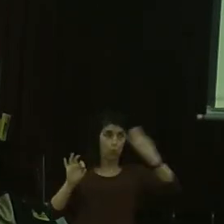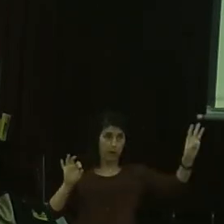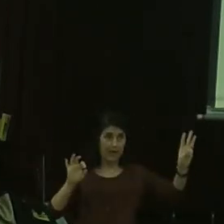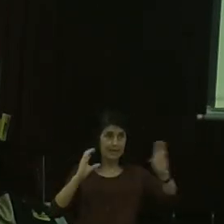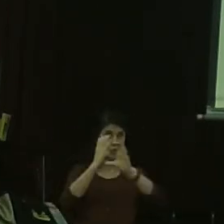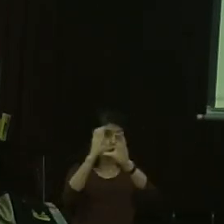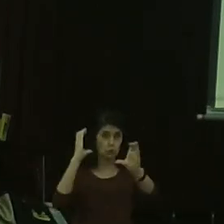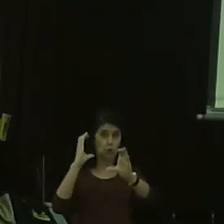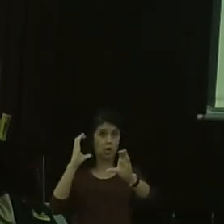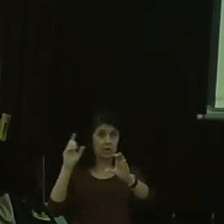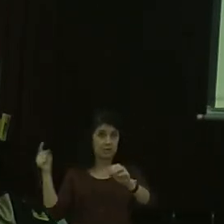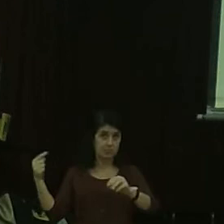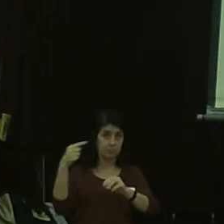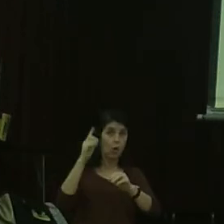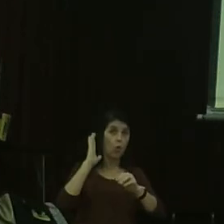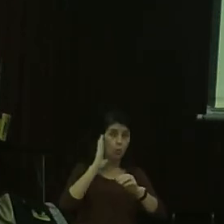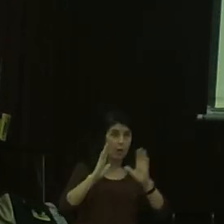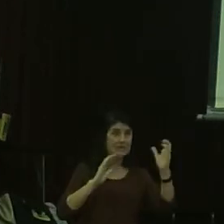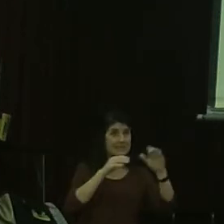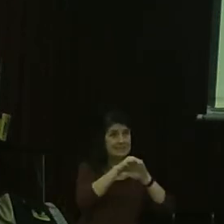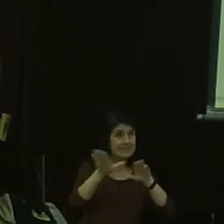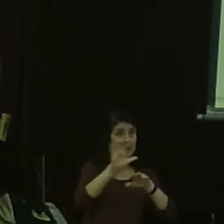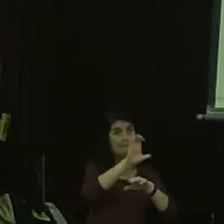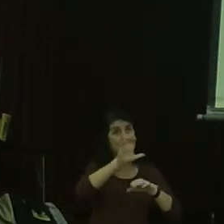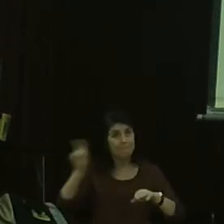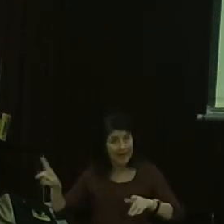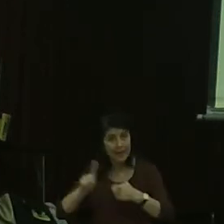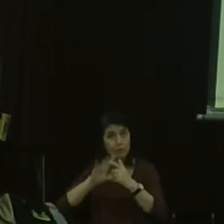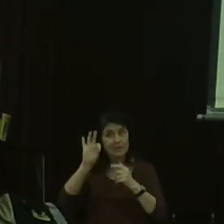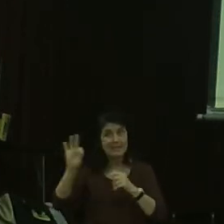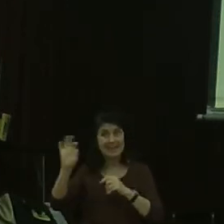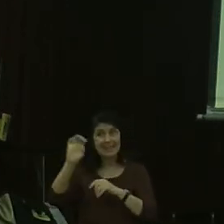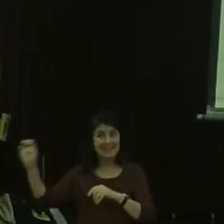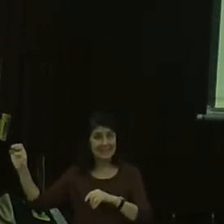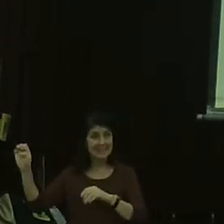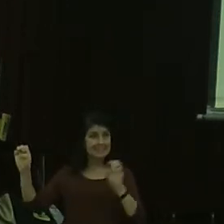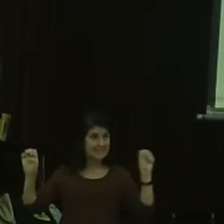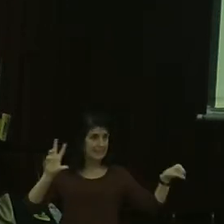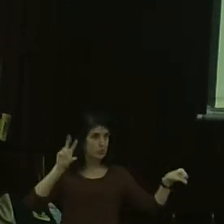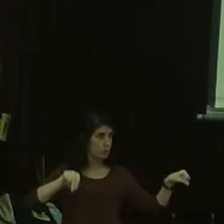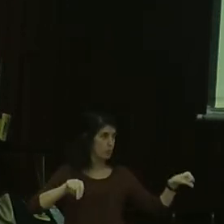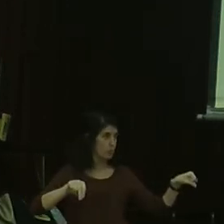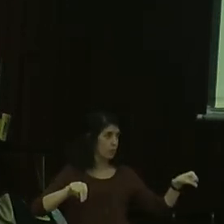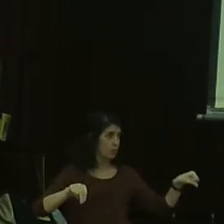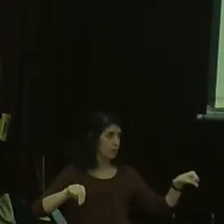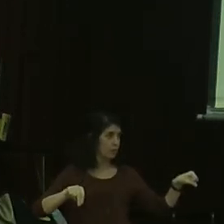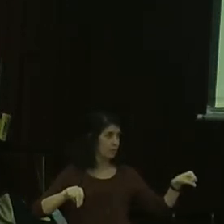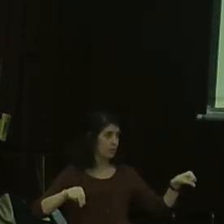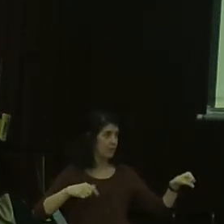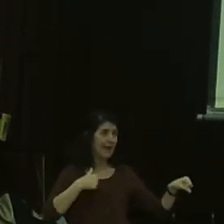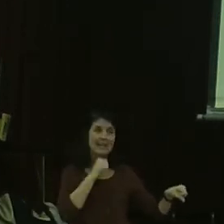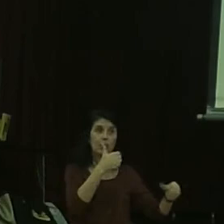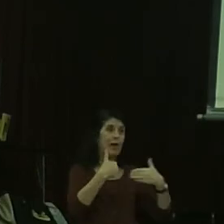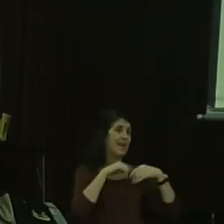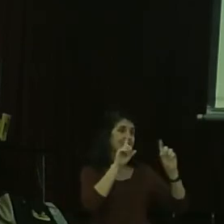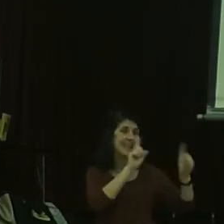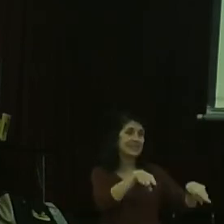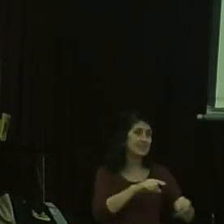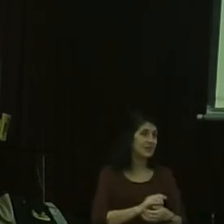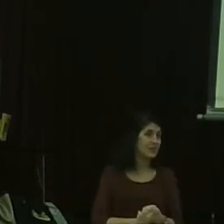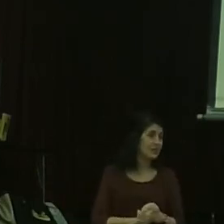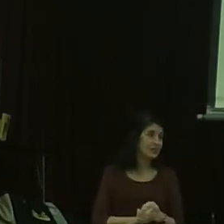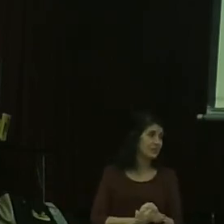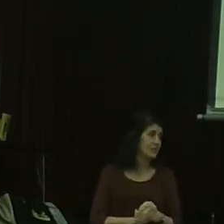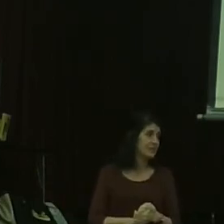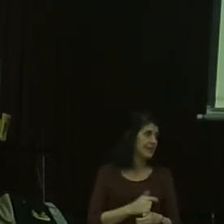they be rerouted back to 99 East in the coming future? Yes or no? I don't have an answer for you.